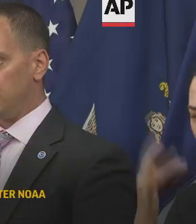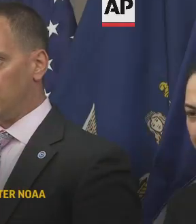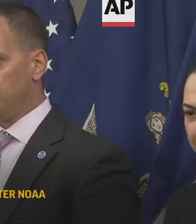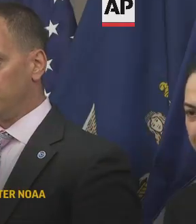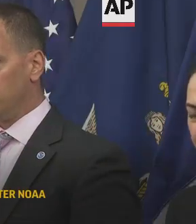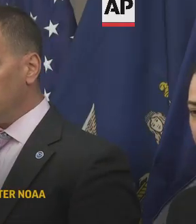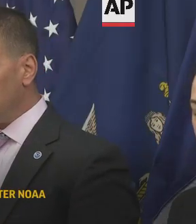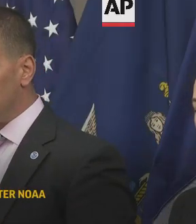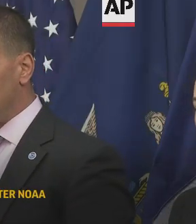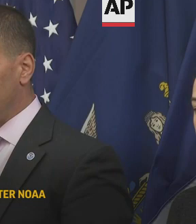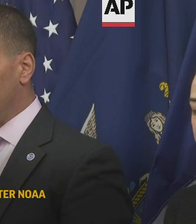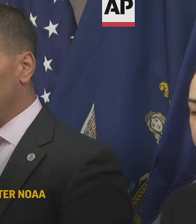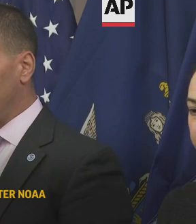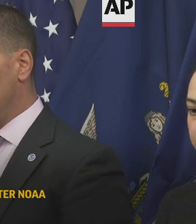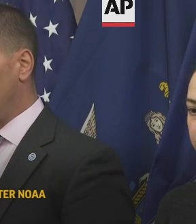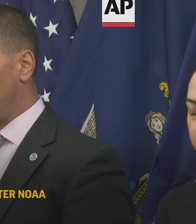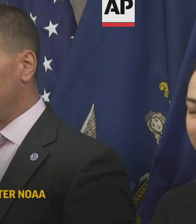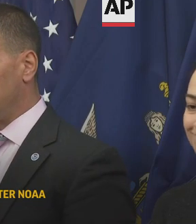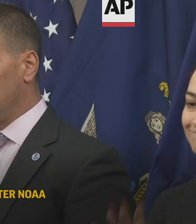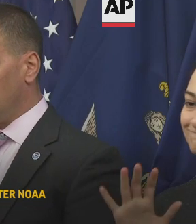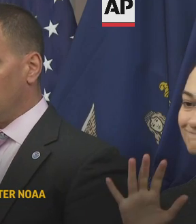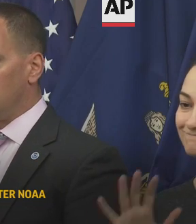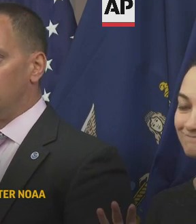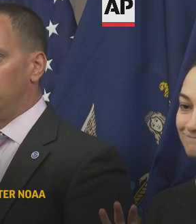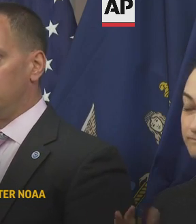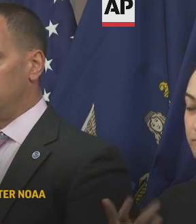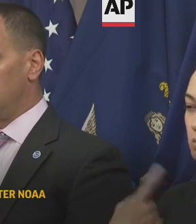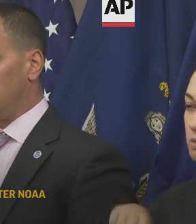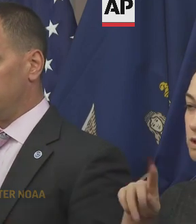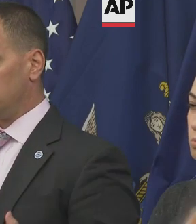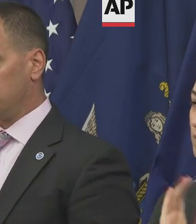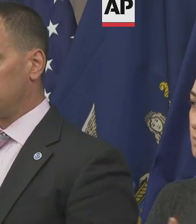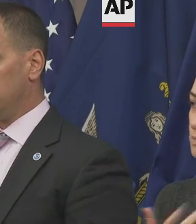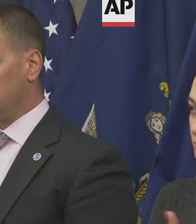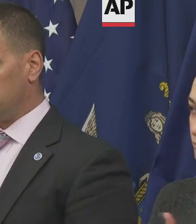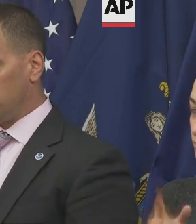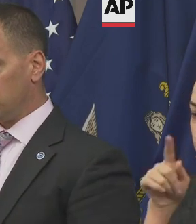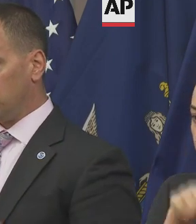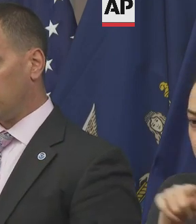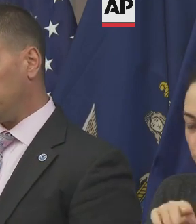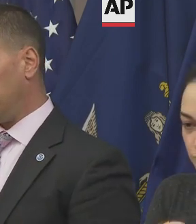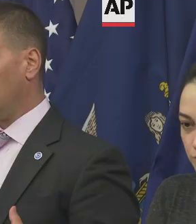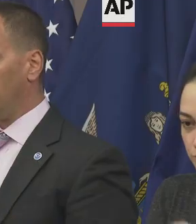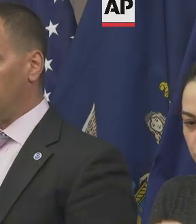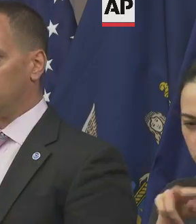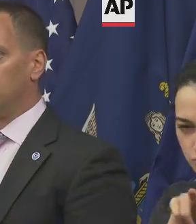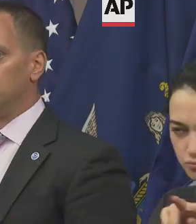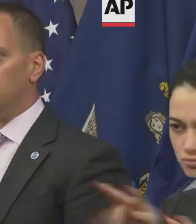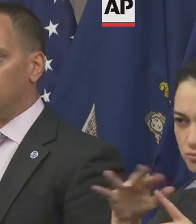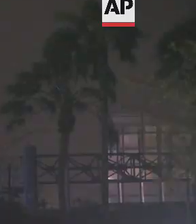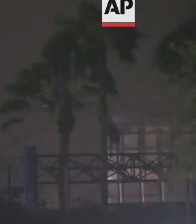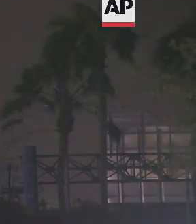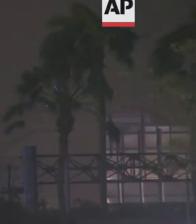Made based off of measurements of the ocean, measurements of the atmosphere, and we don't have exact measurements of those on the entire planet all the